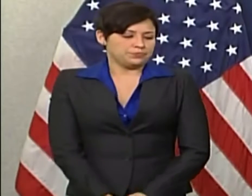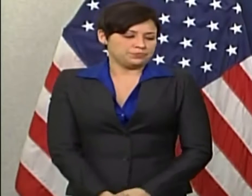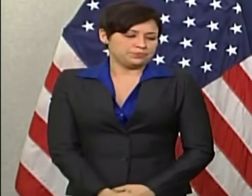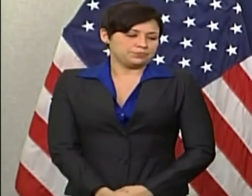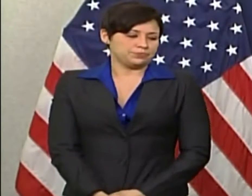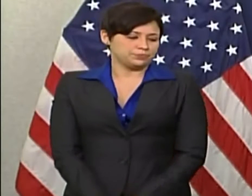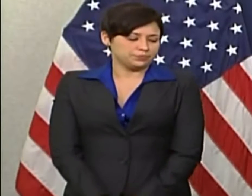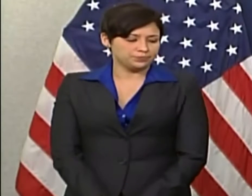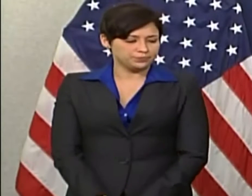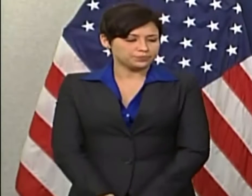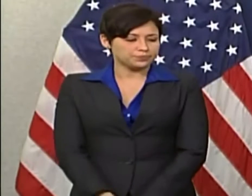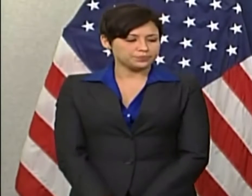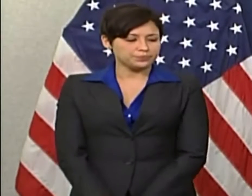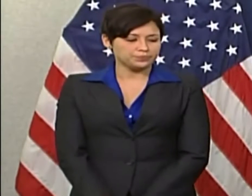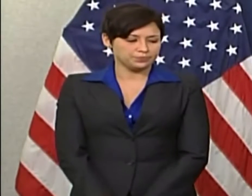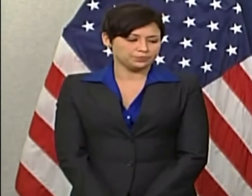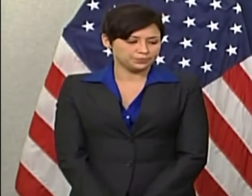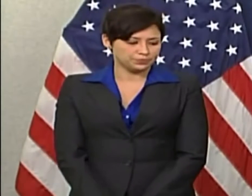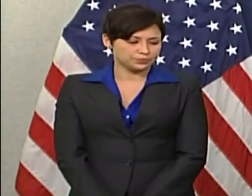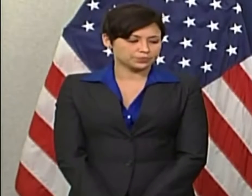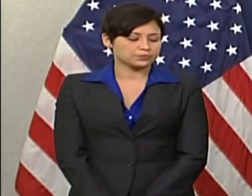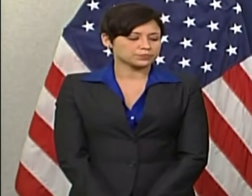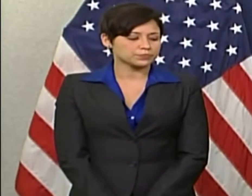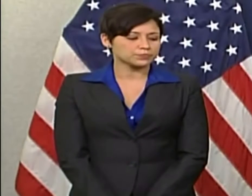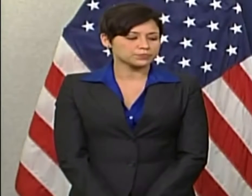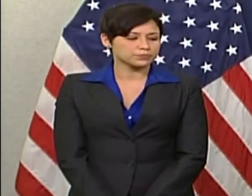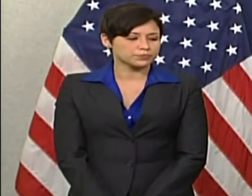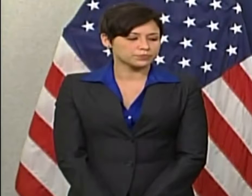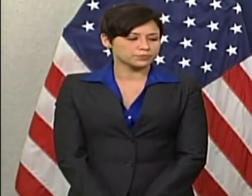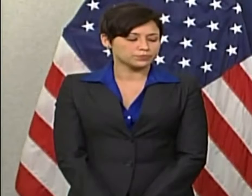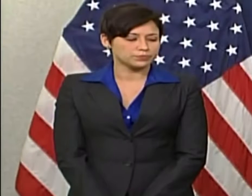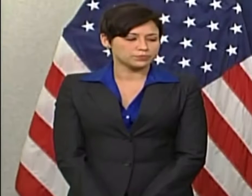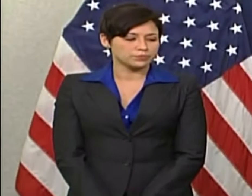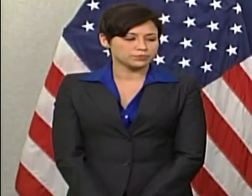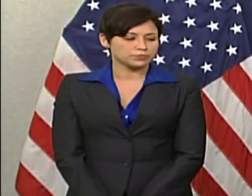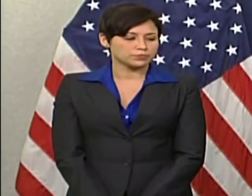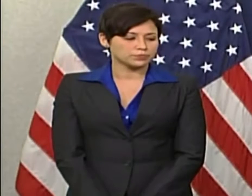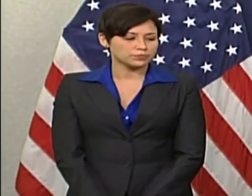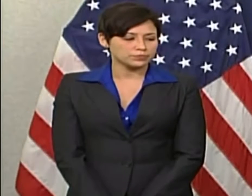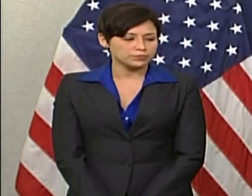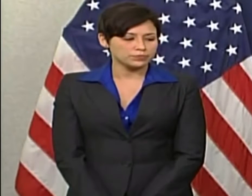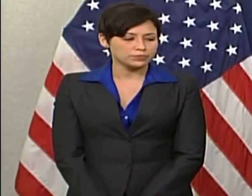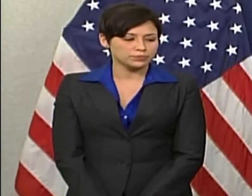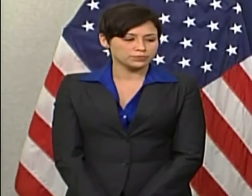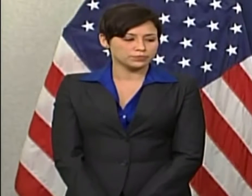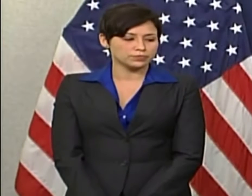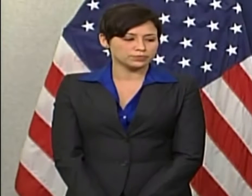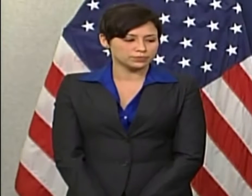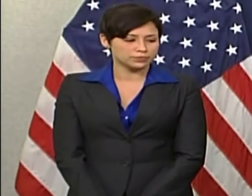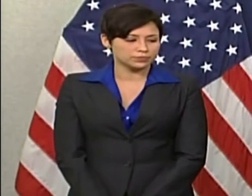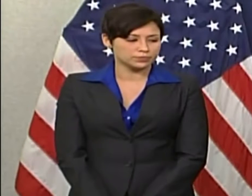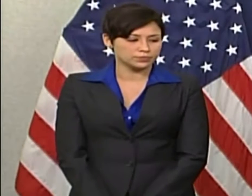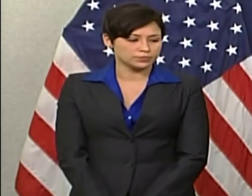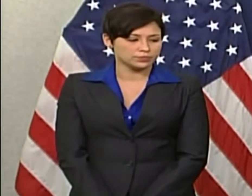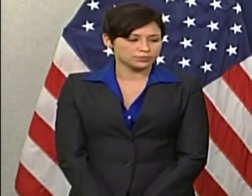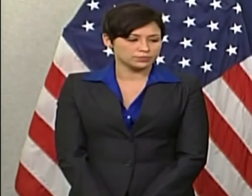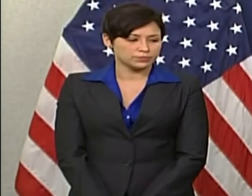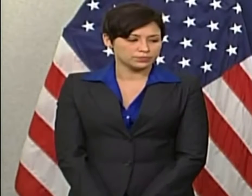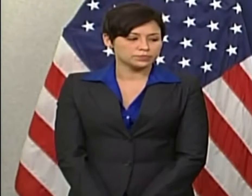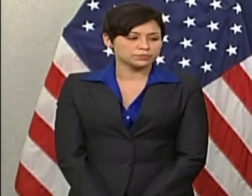911 para emergencias. Por favor, quédense en sus casas. No salir y no